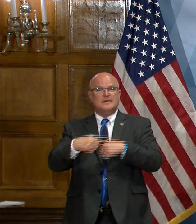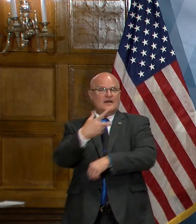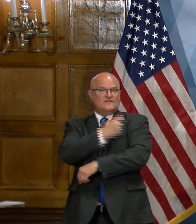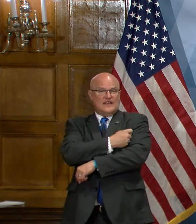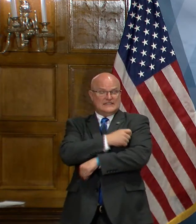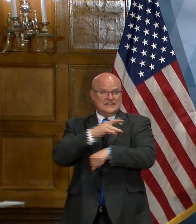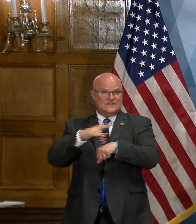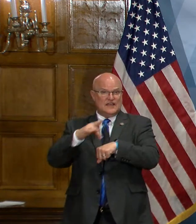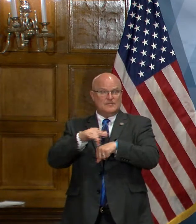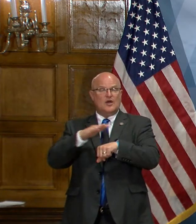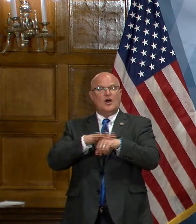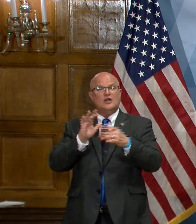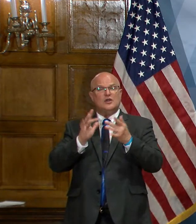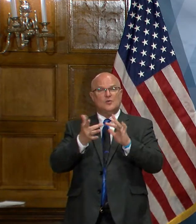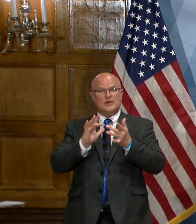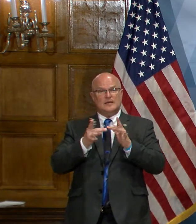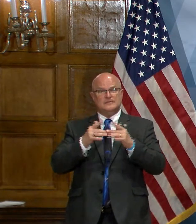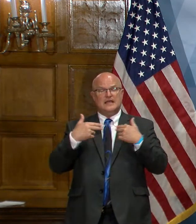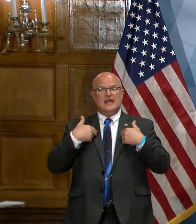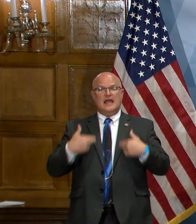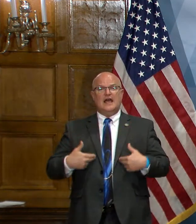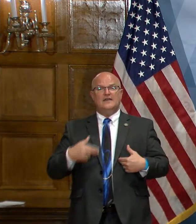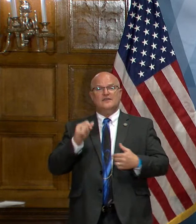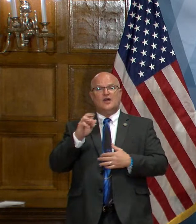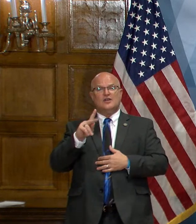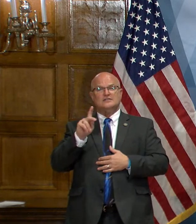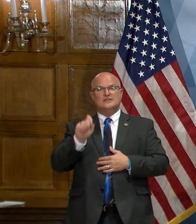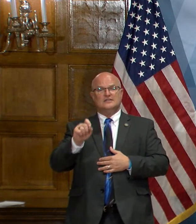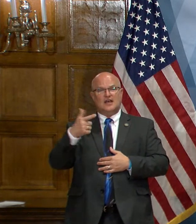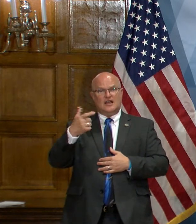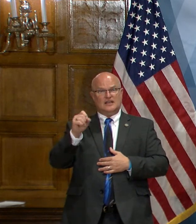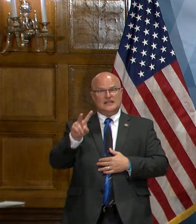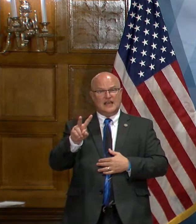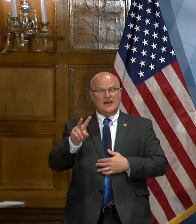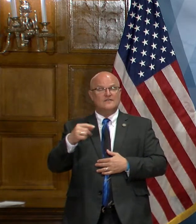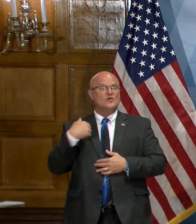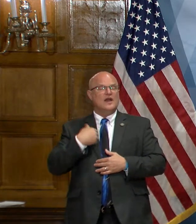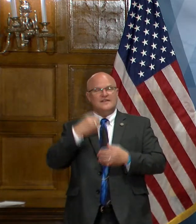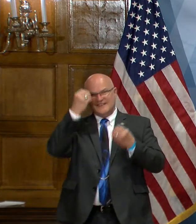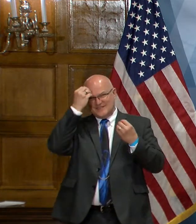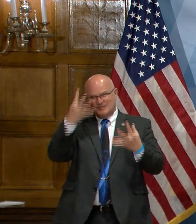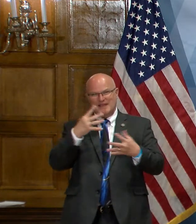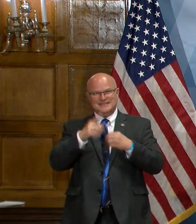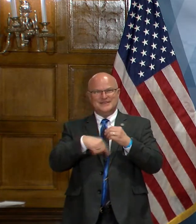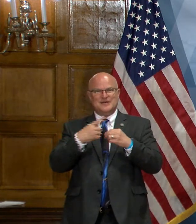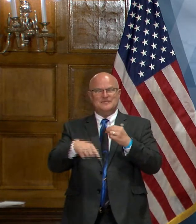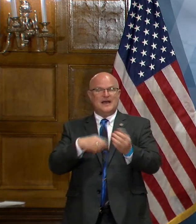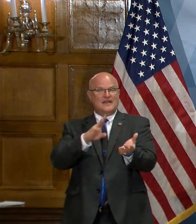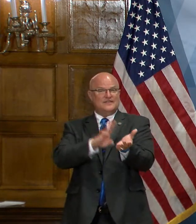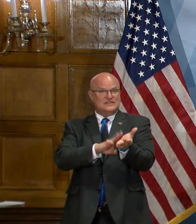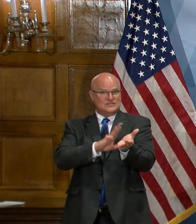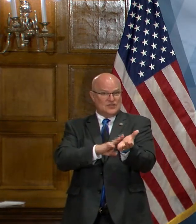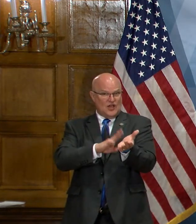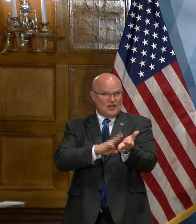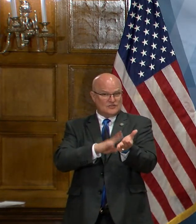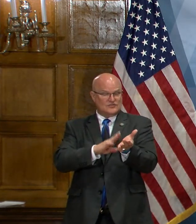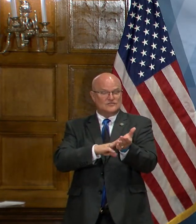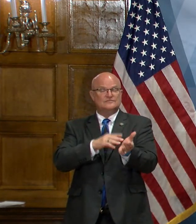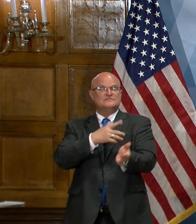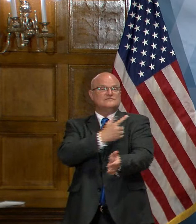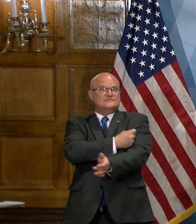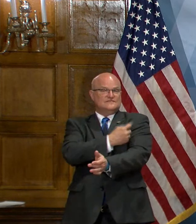vaccine availability on our website, healthyarkansas.gov. We have information about the physicians who have